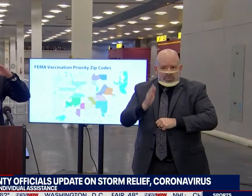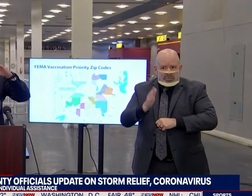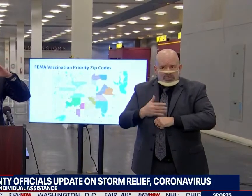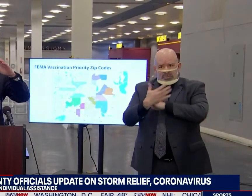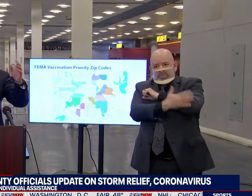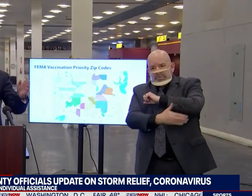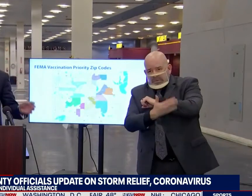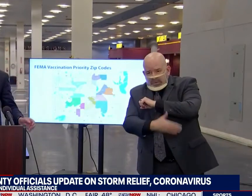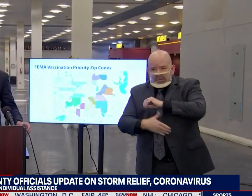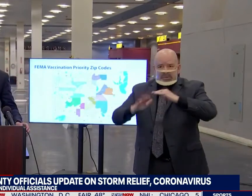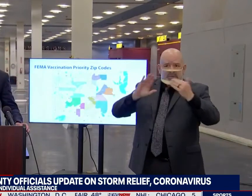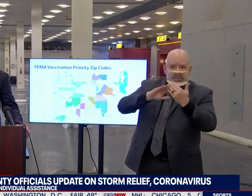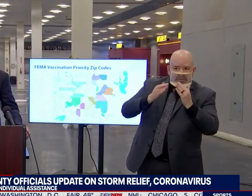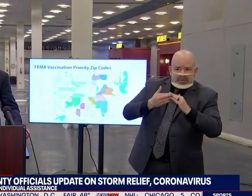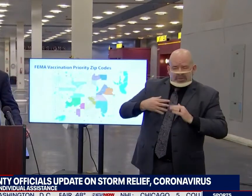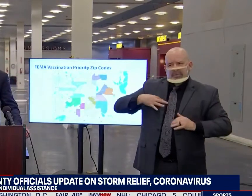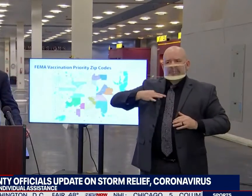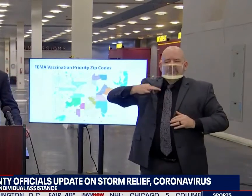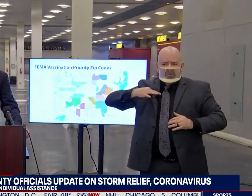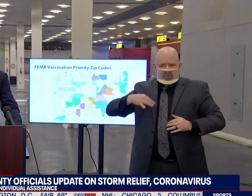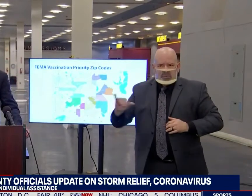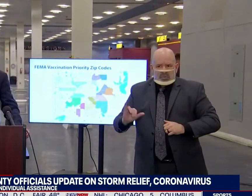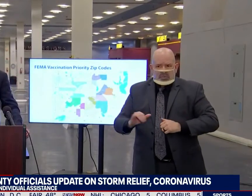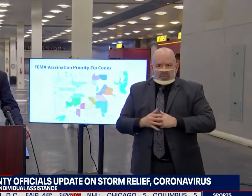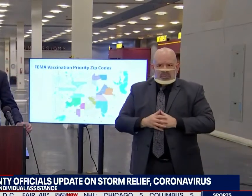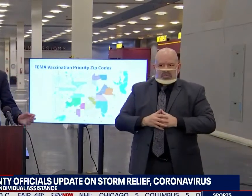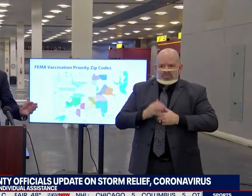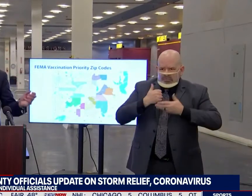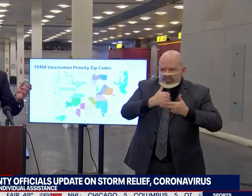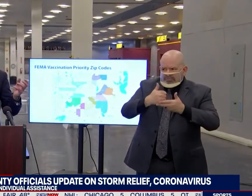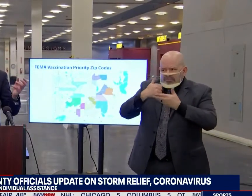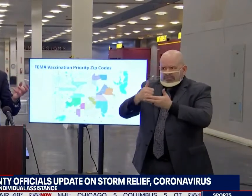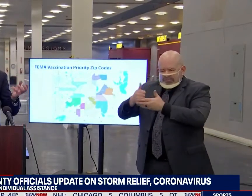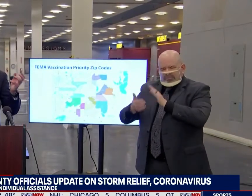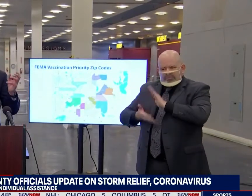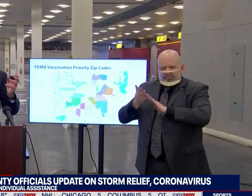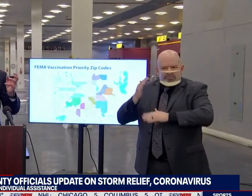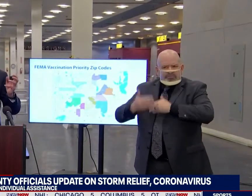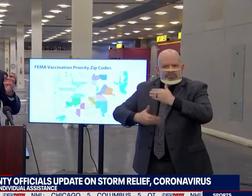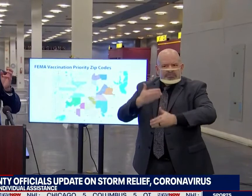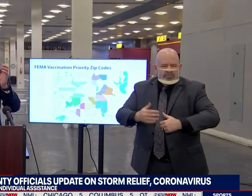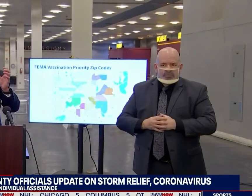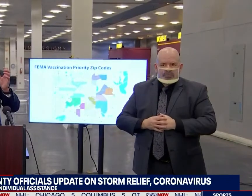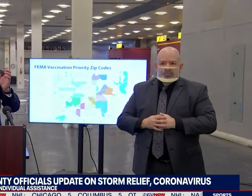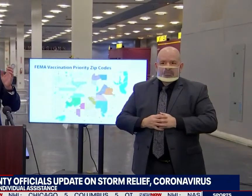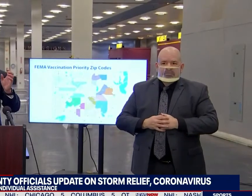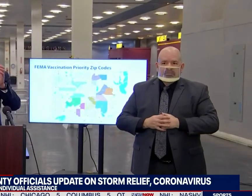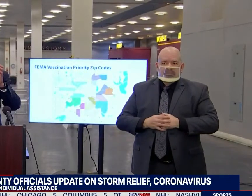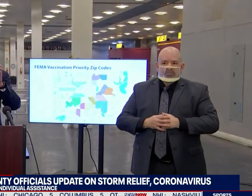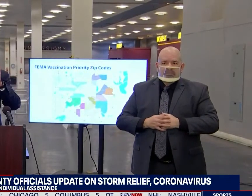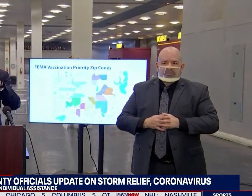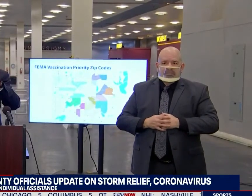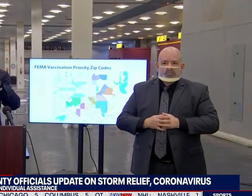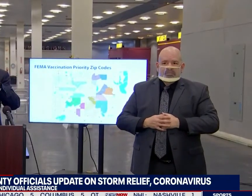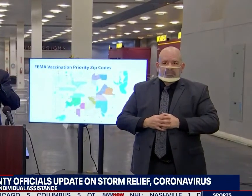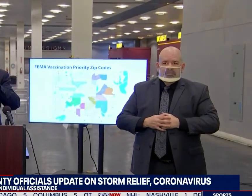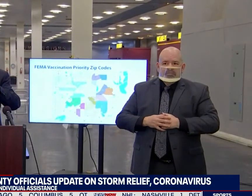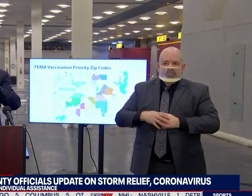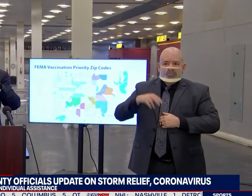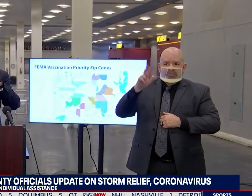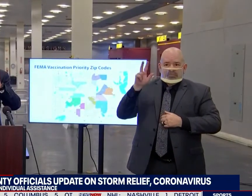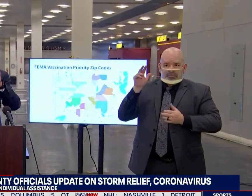and volunteer organizations that have been helping. They're going to be providing 3,000 first dose a day